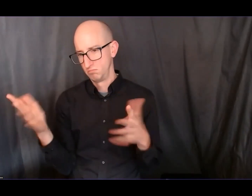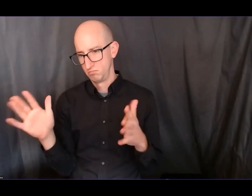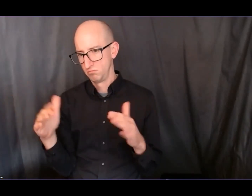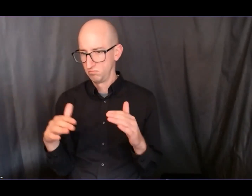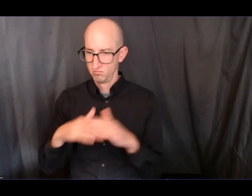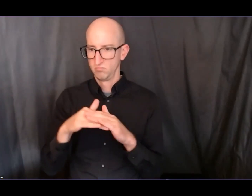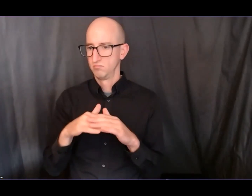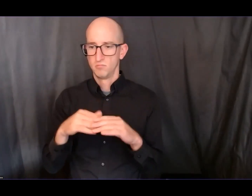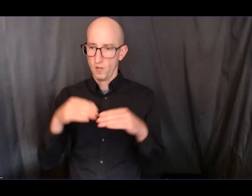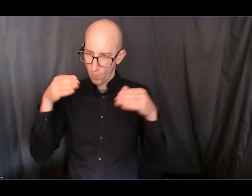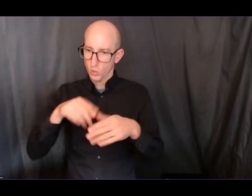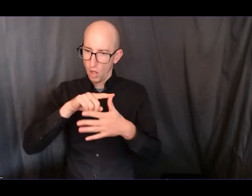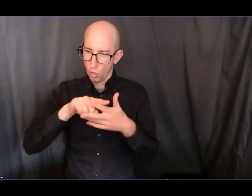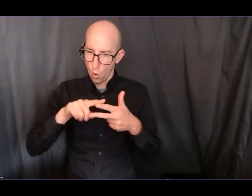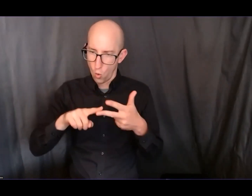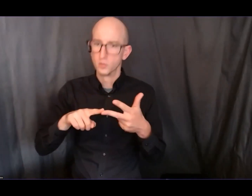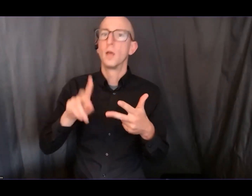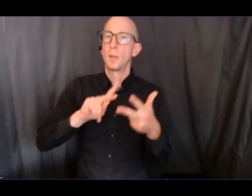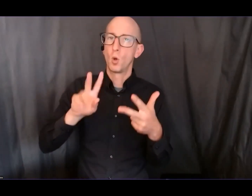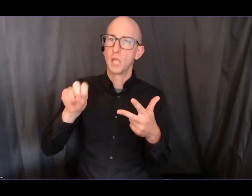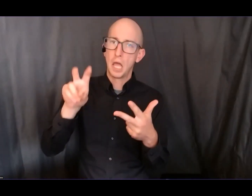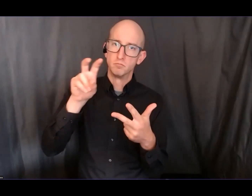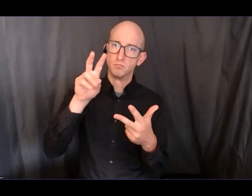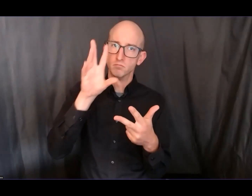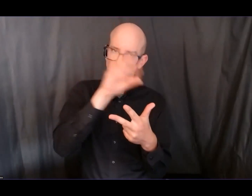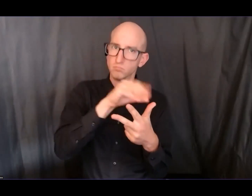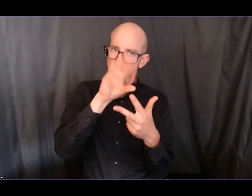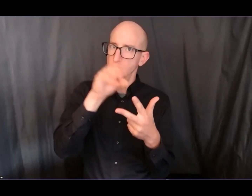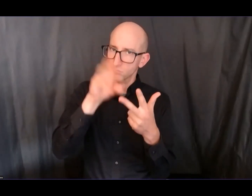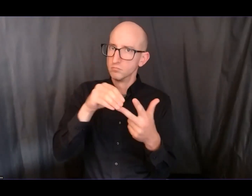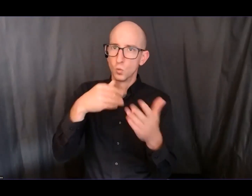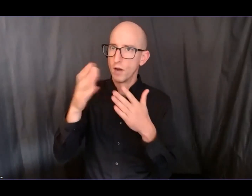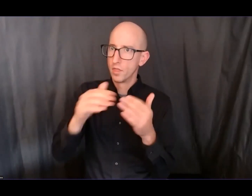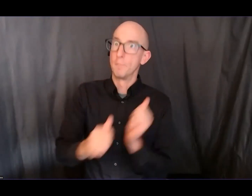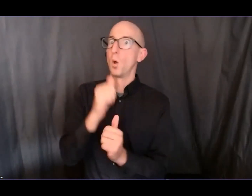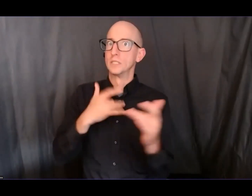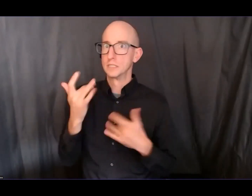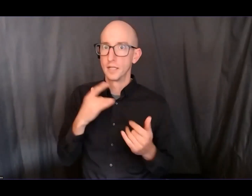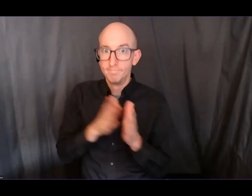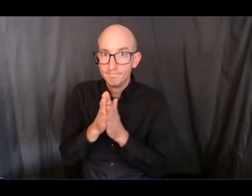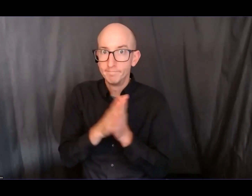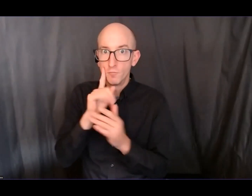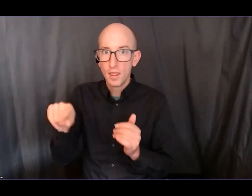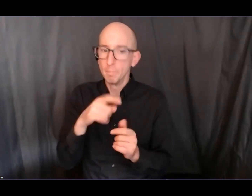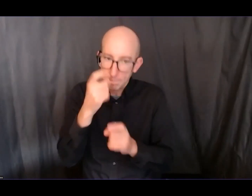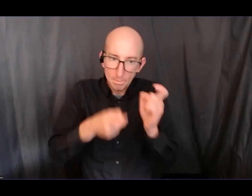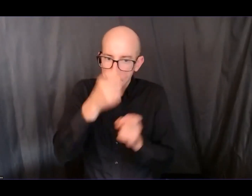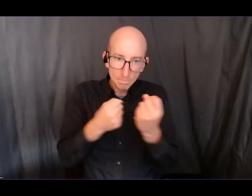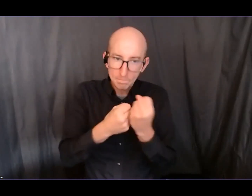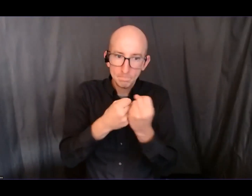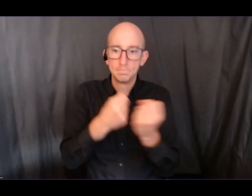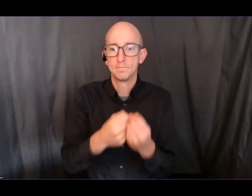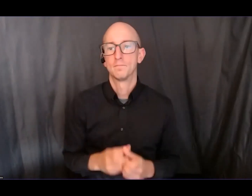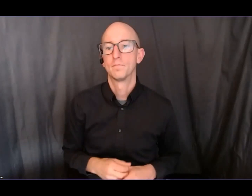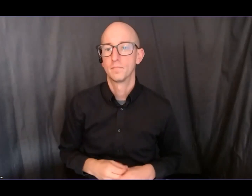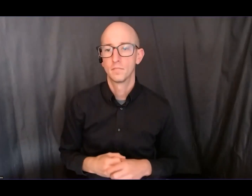those, and folks can sort of gravitate to what they think they are most excited about, and they could contribute. And then as